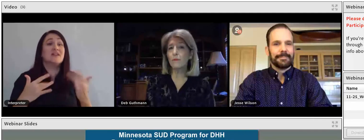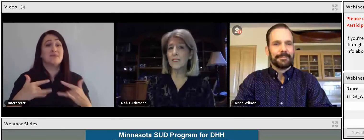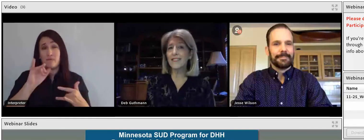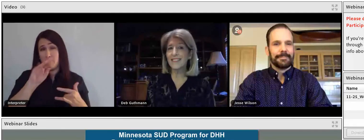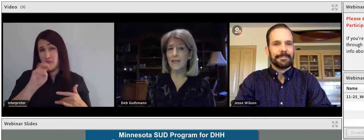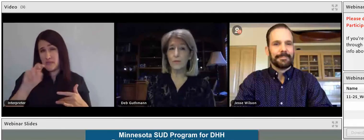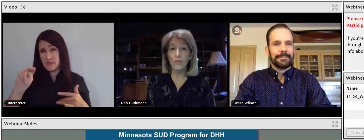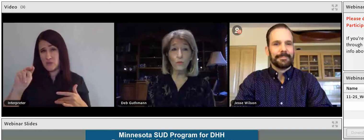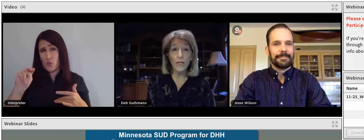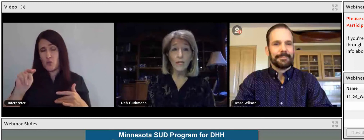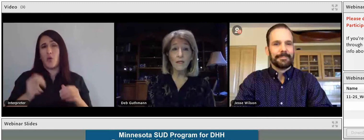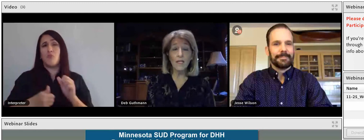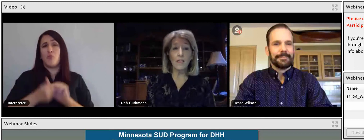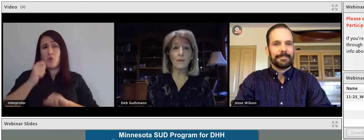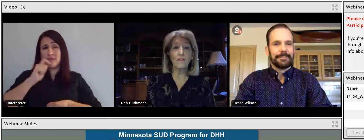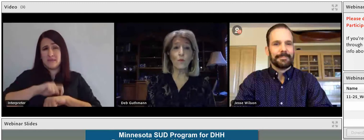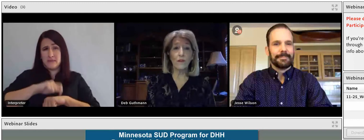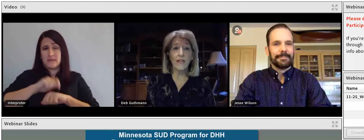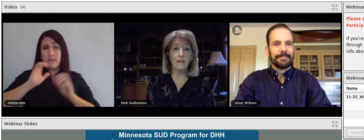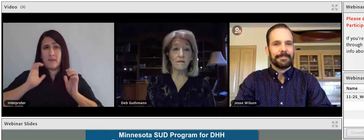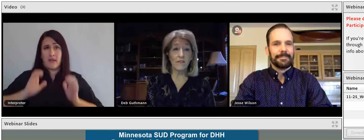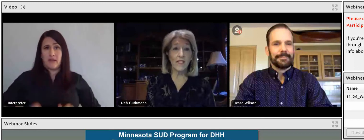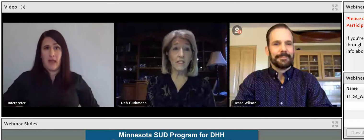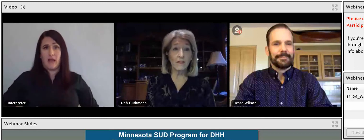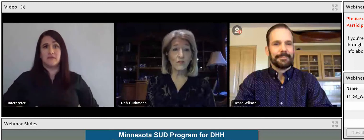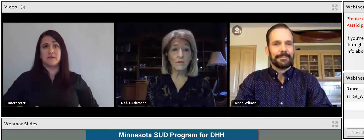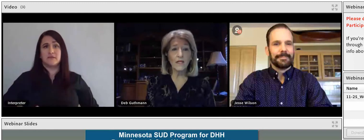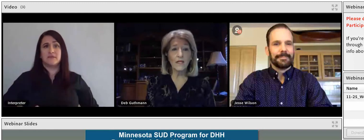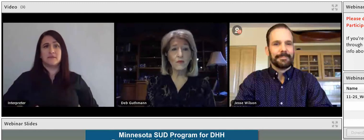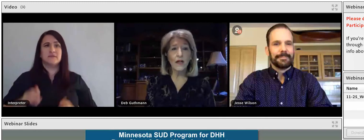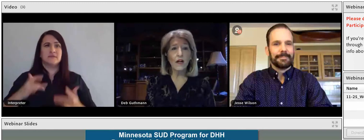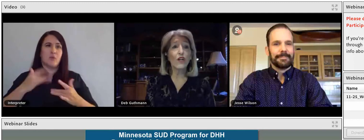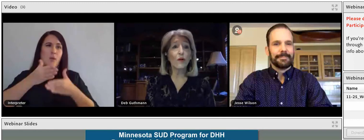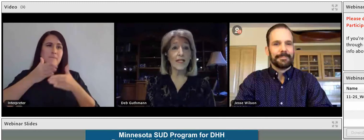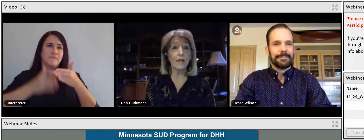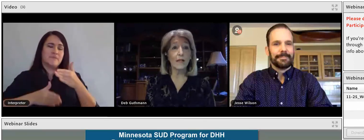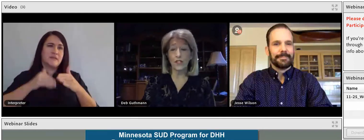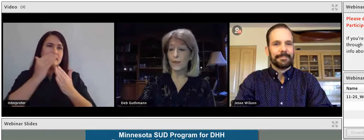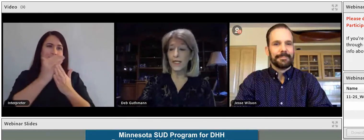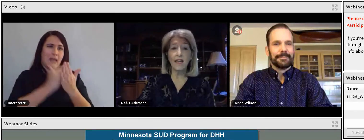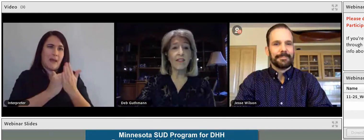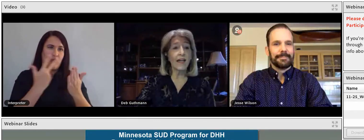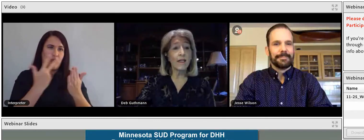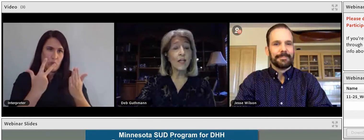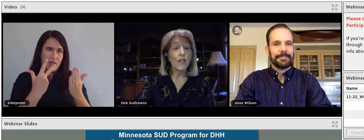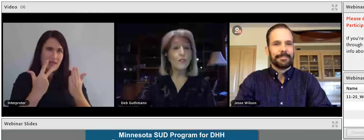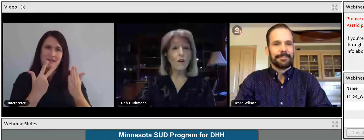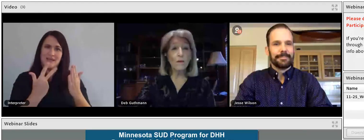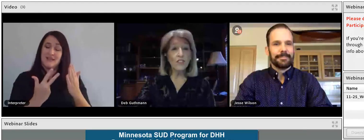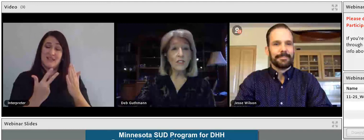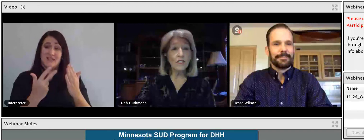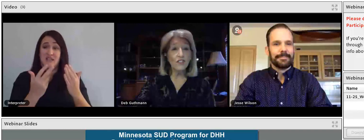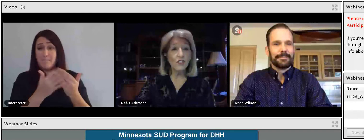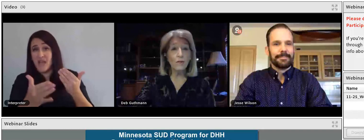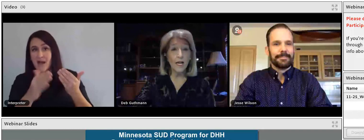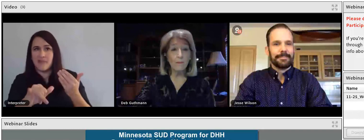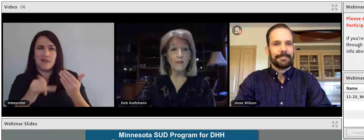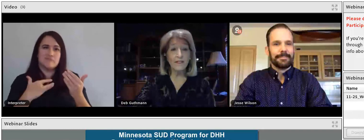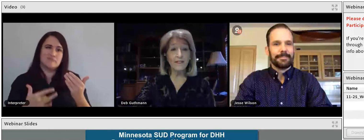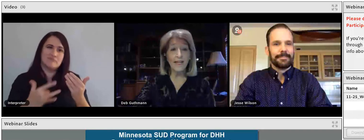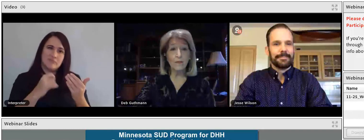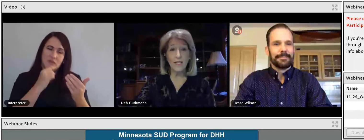we get through probably step 3 before they leave treatment. We aren't always able to go beyond that. So I'm just